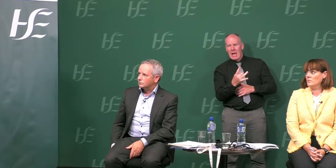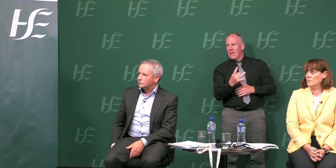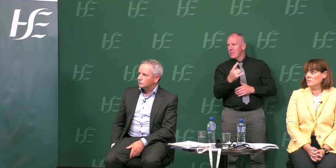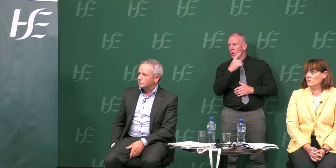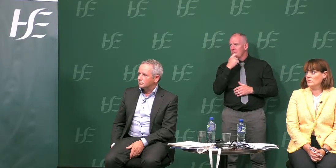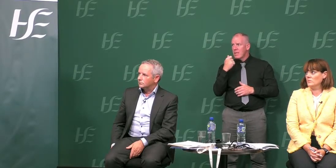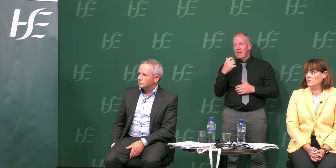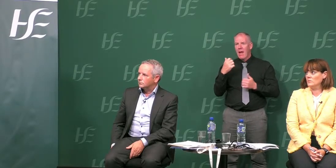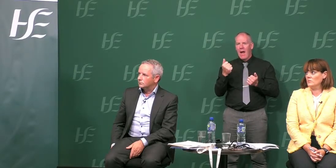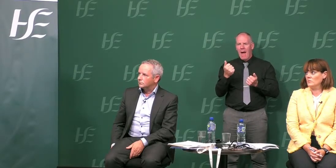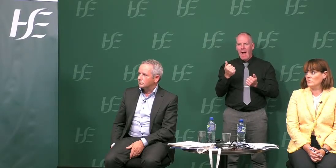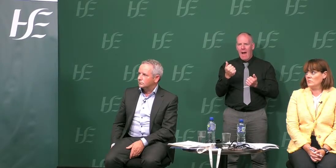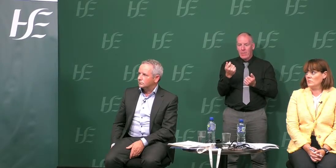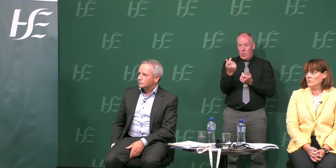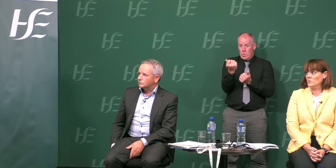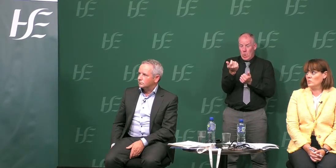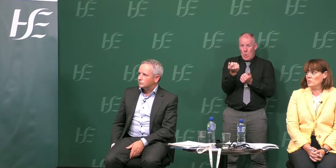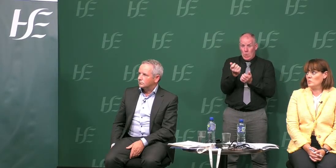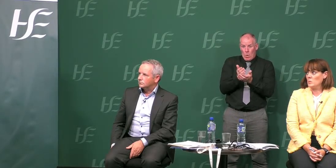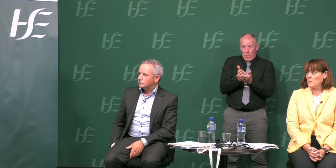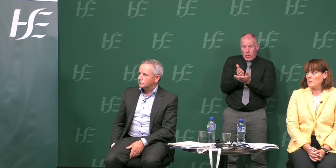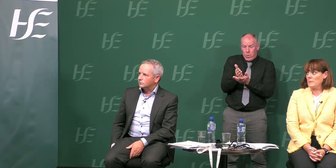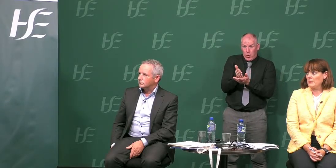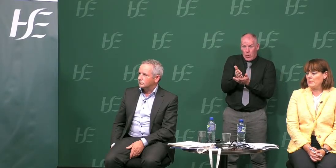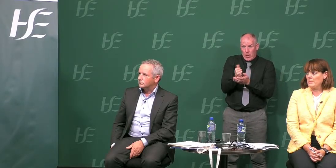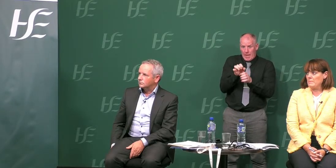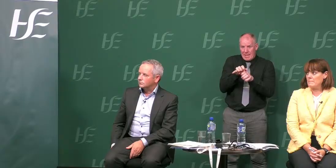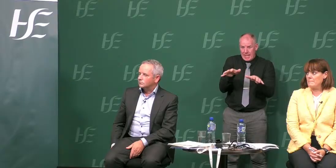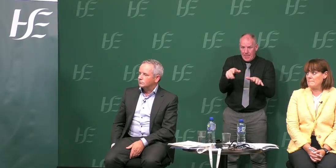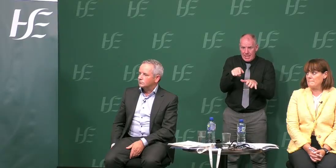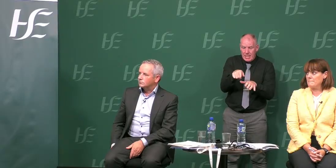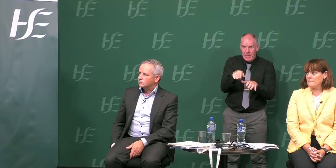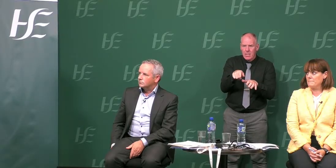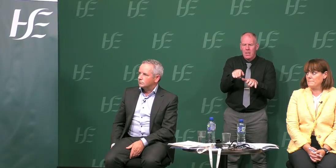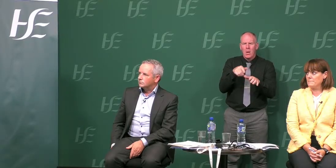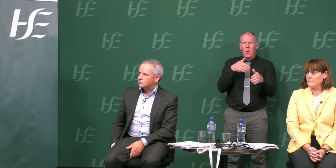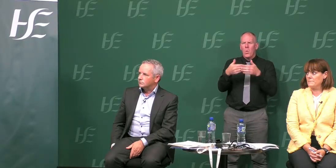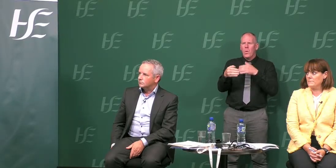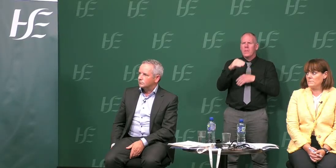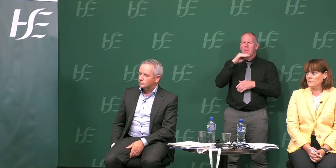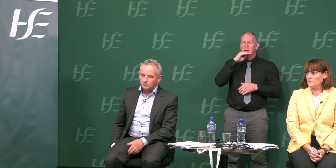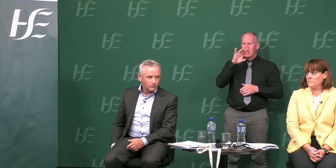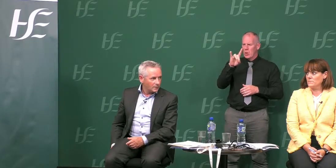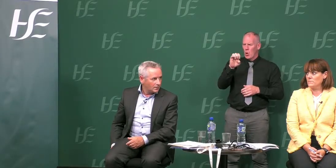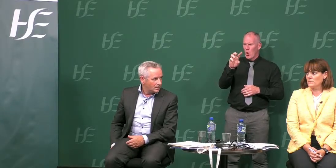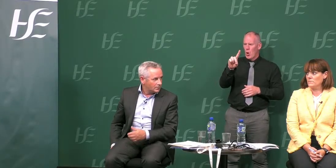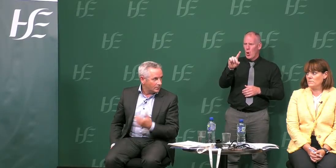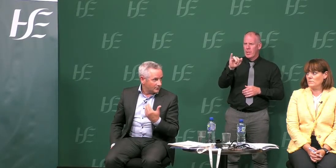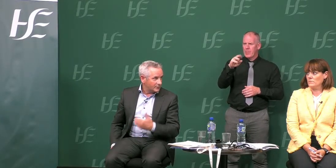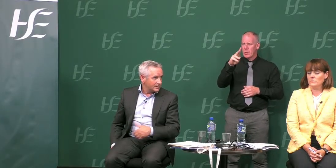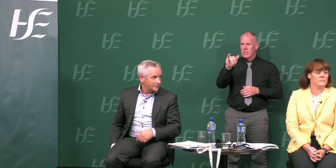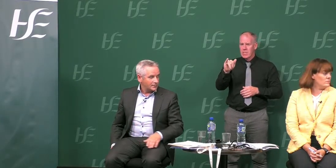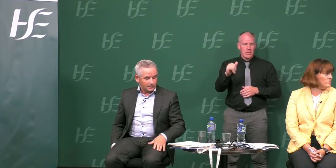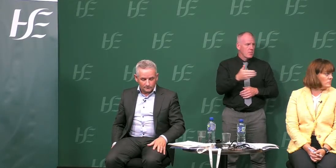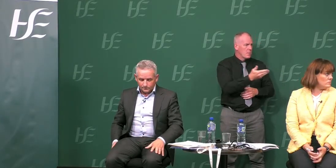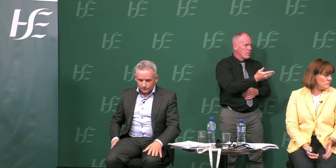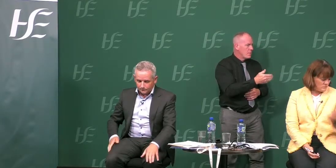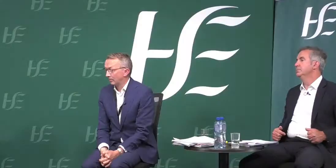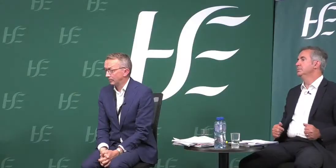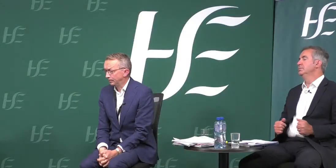we're coming onto the final furlong, exactly what we're aiming for and what we mean by herd immunity?